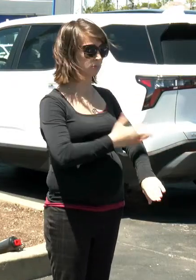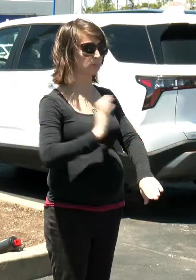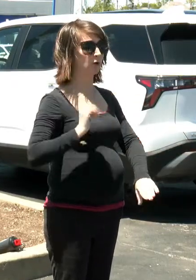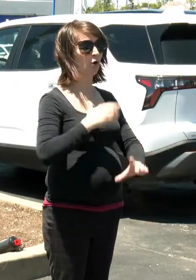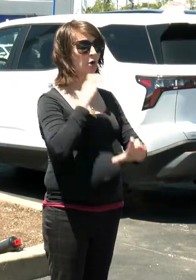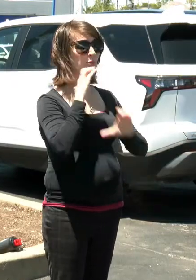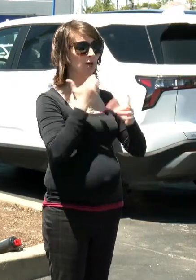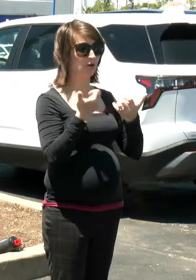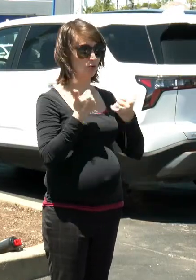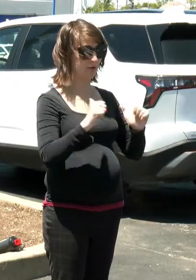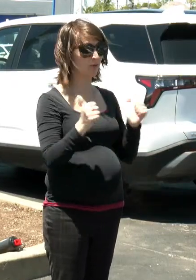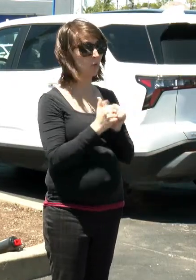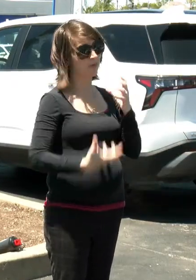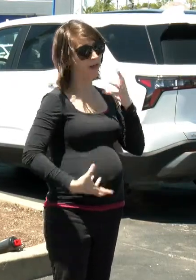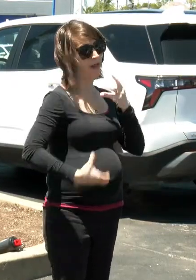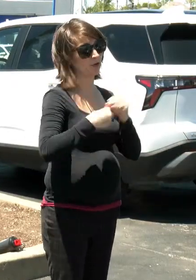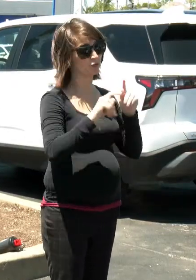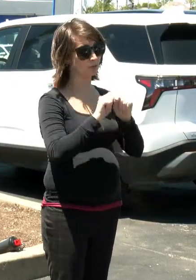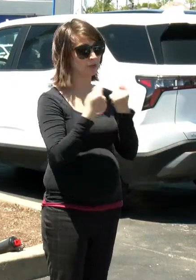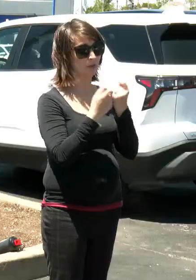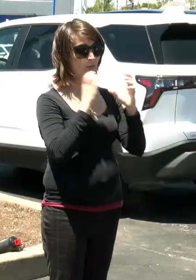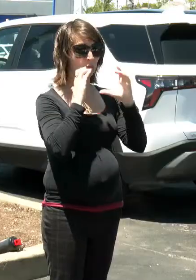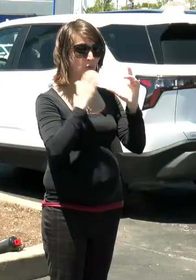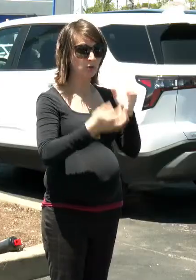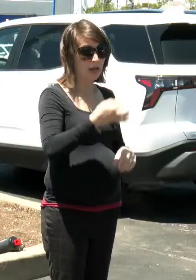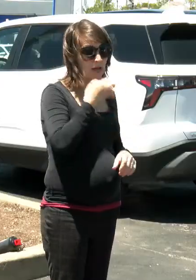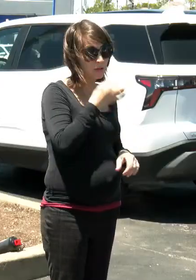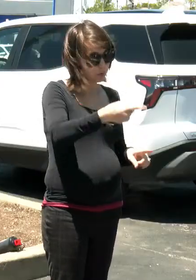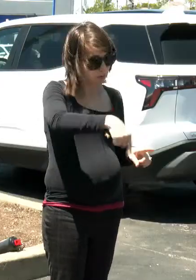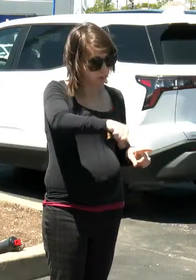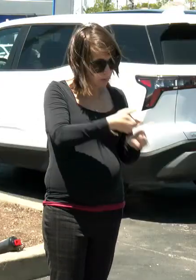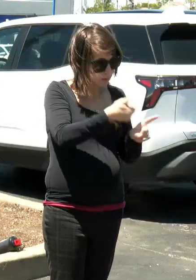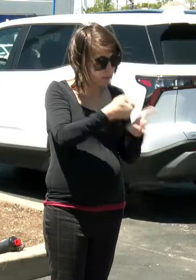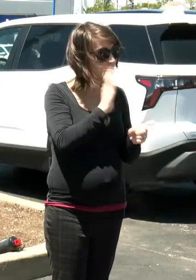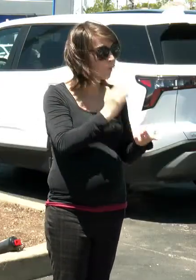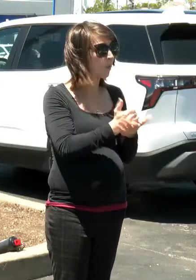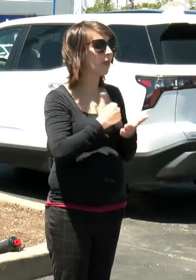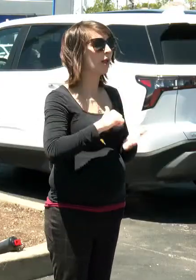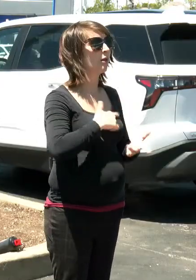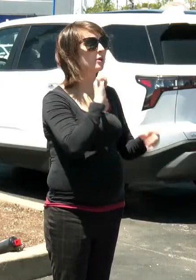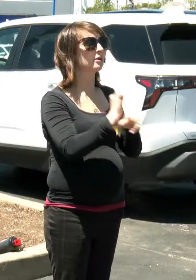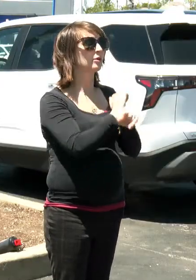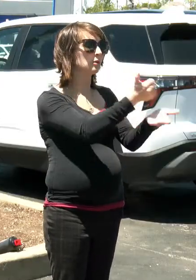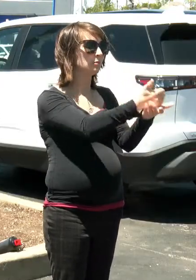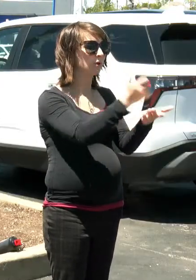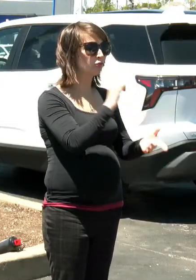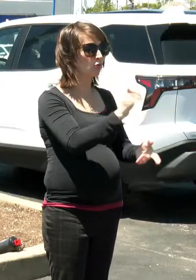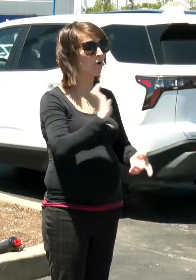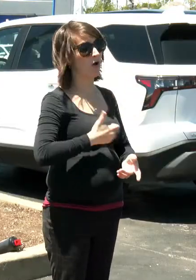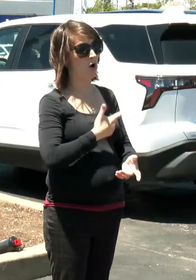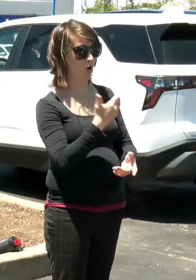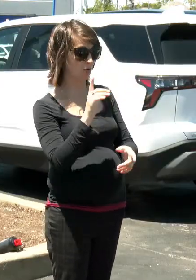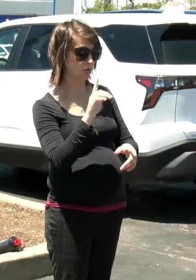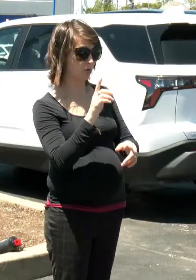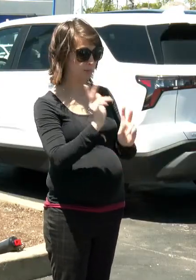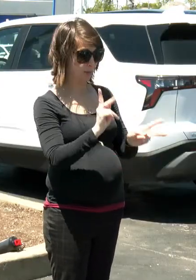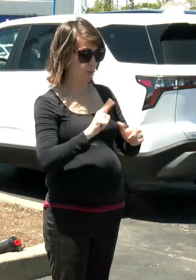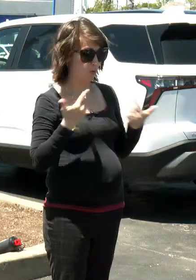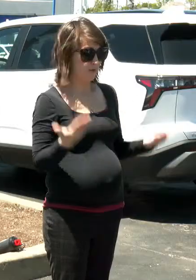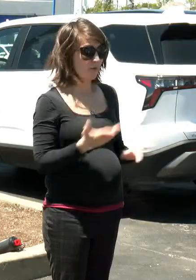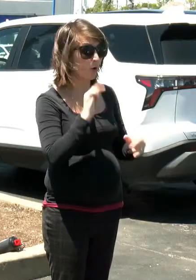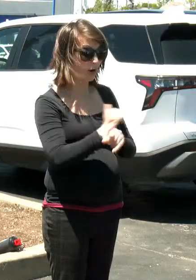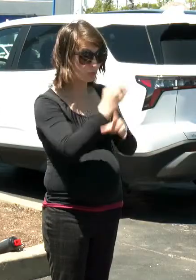with an additional team of communication experts that are going to help us make sure that our residents are clearly informed and we are